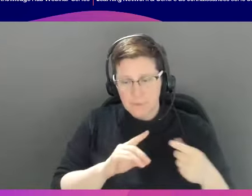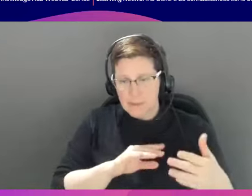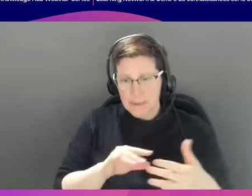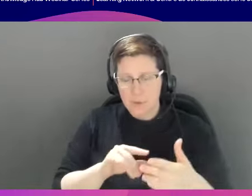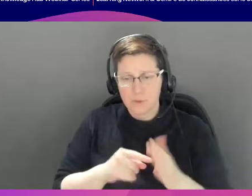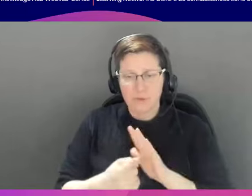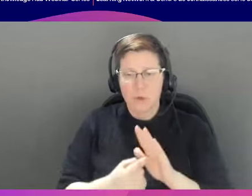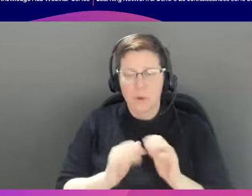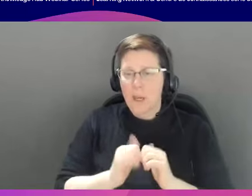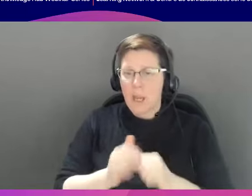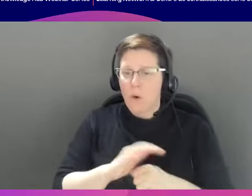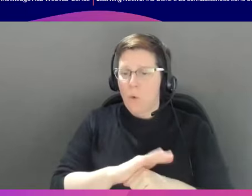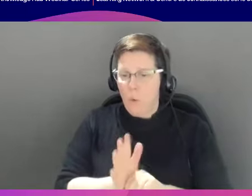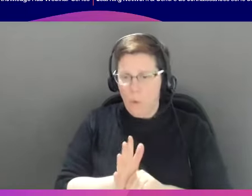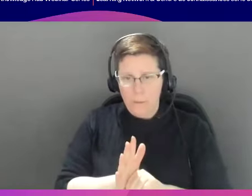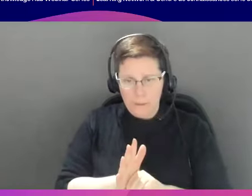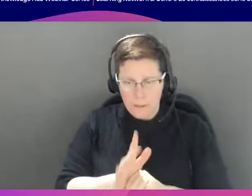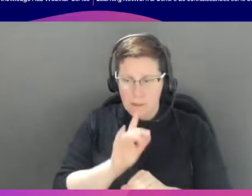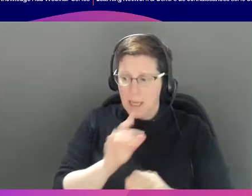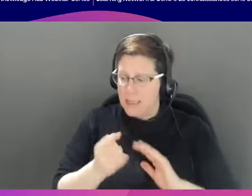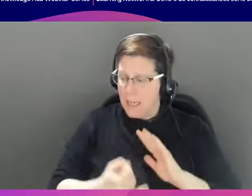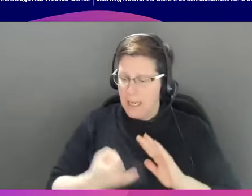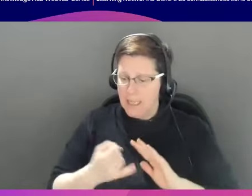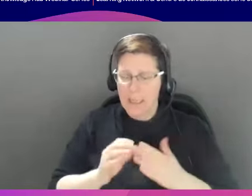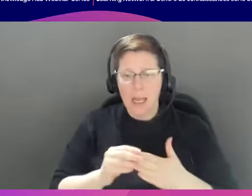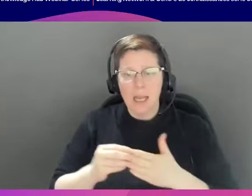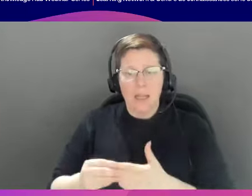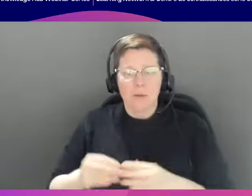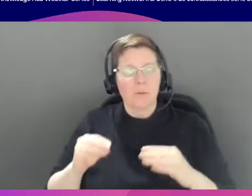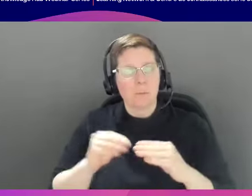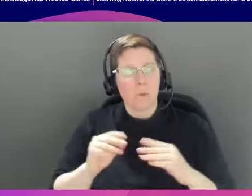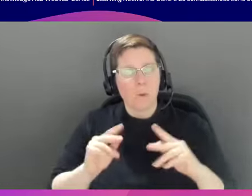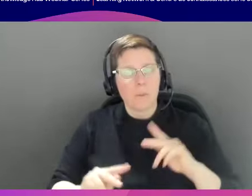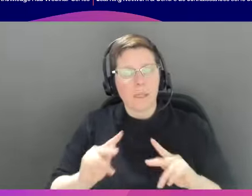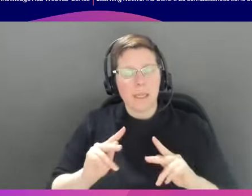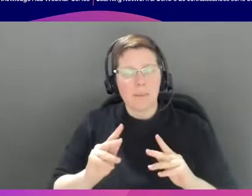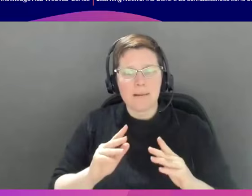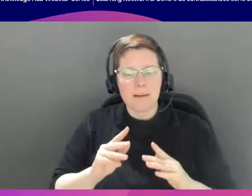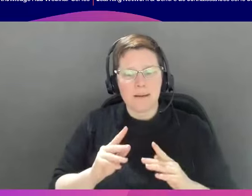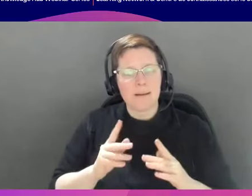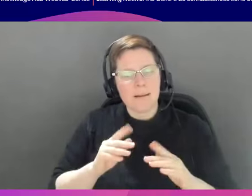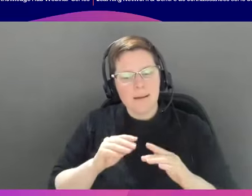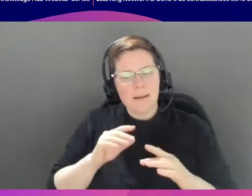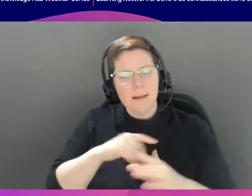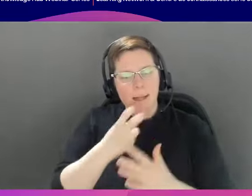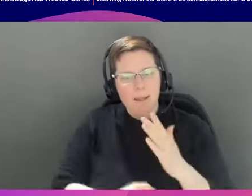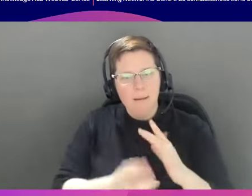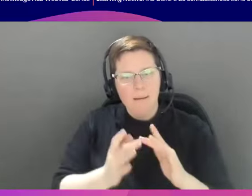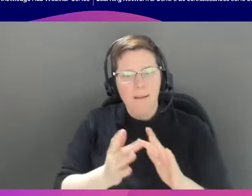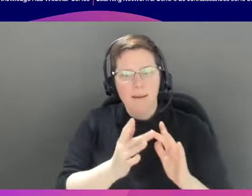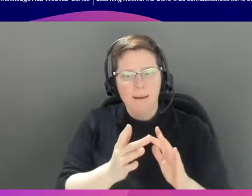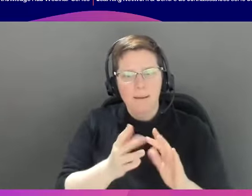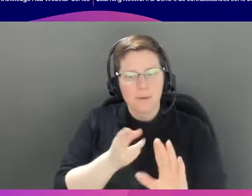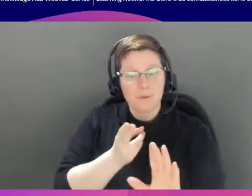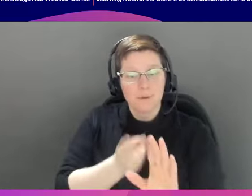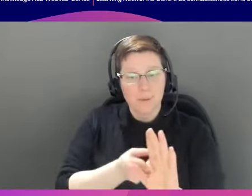how COVID-19 and greater isolation has led more individuals to move onto the online space and join communities such